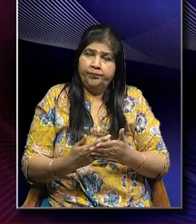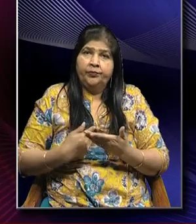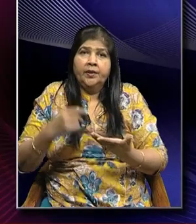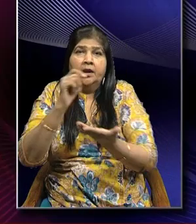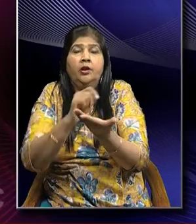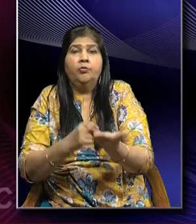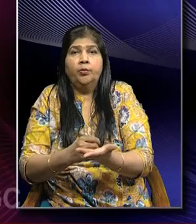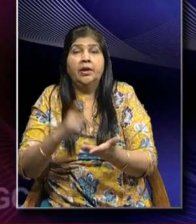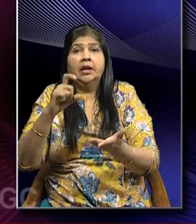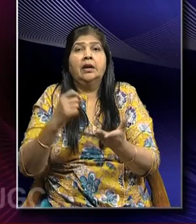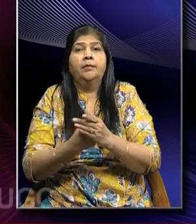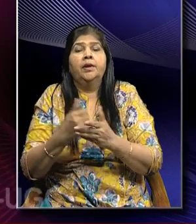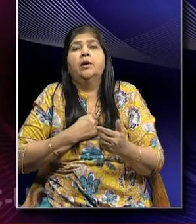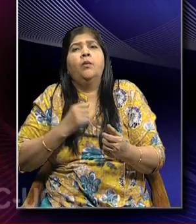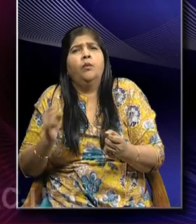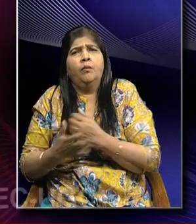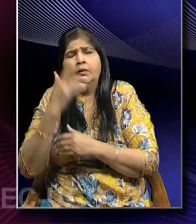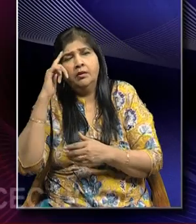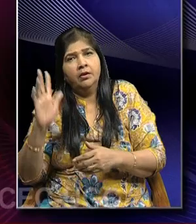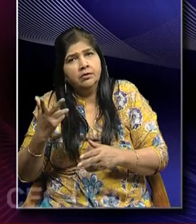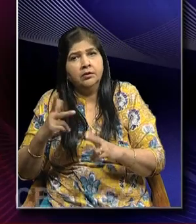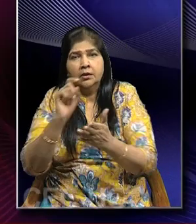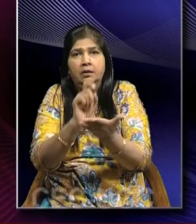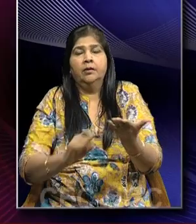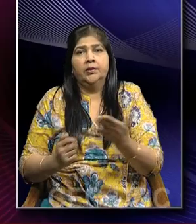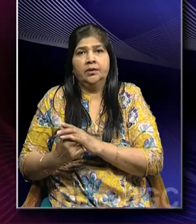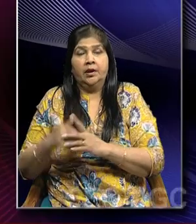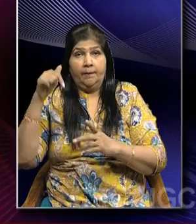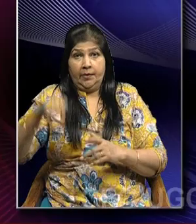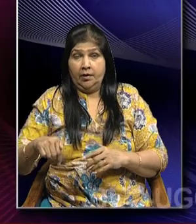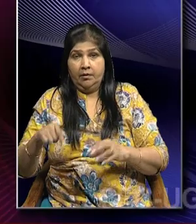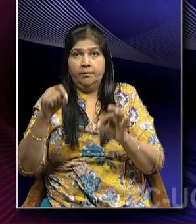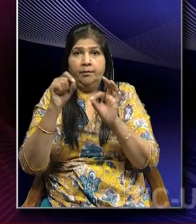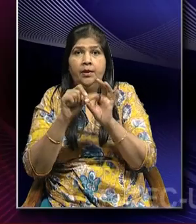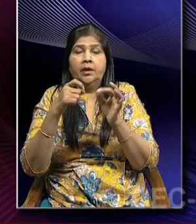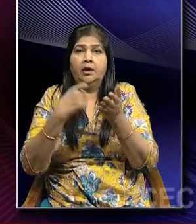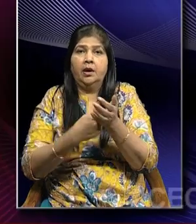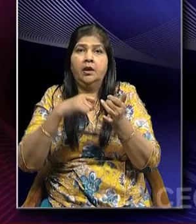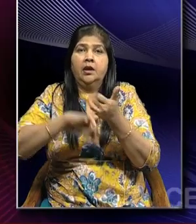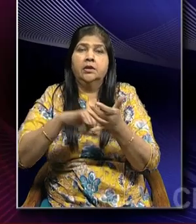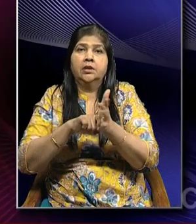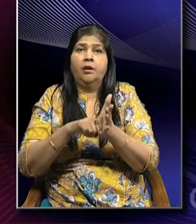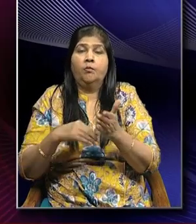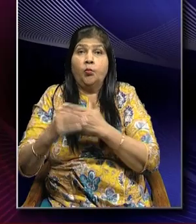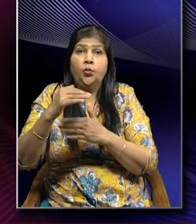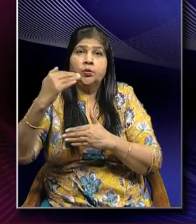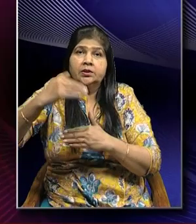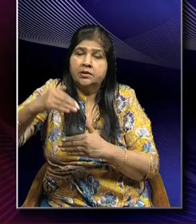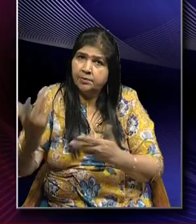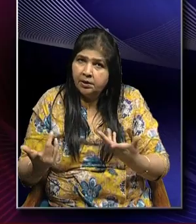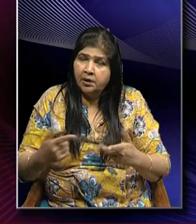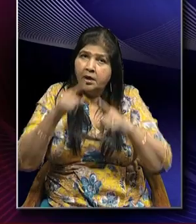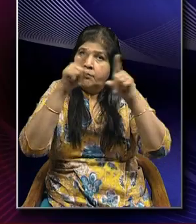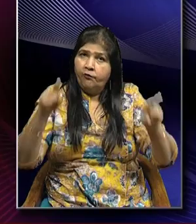reported by the companies in their own way. They were reporting, but now BRSR is more systematic and a